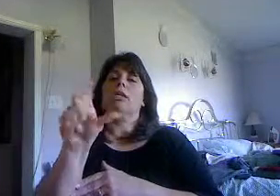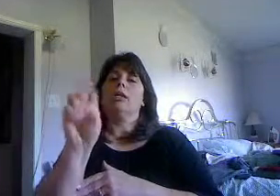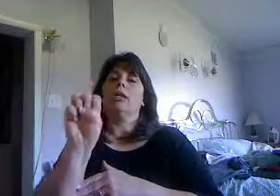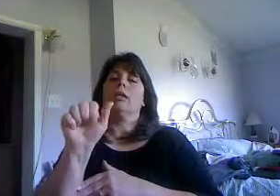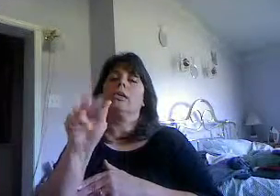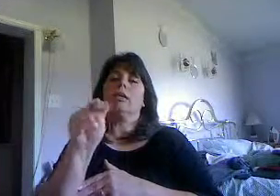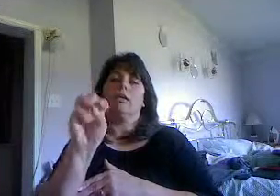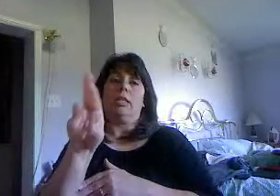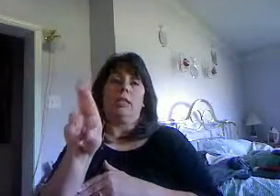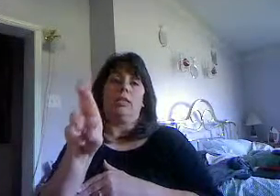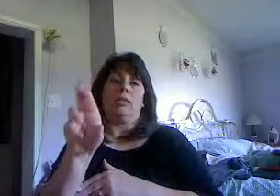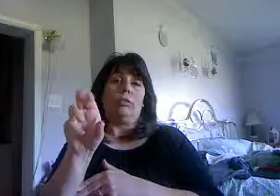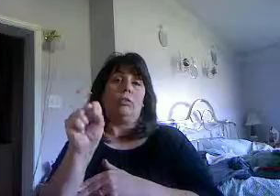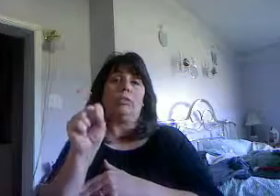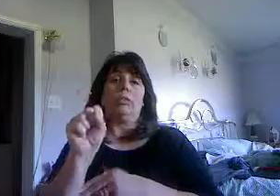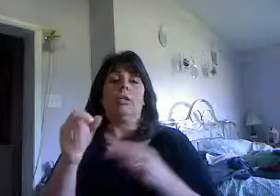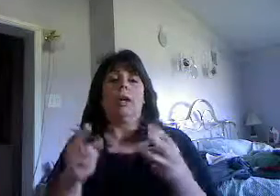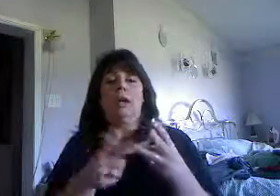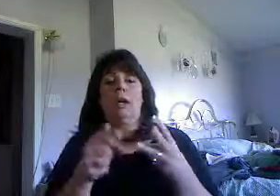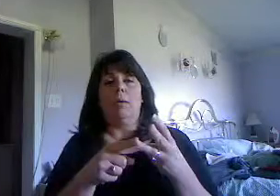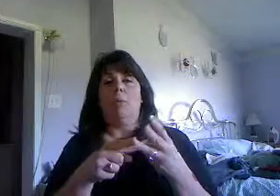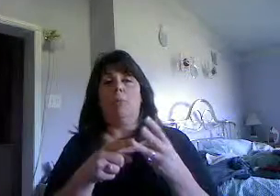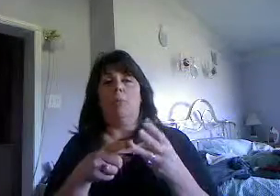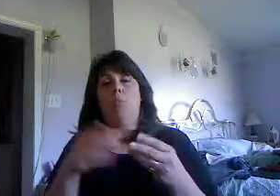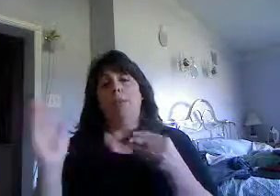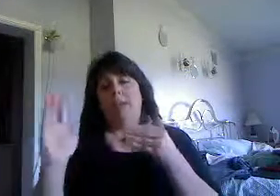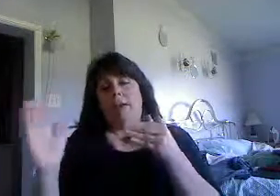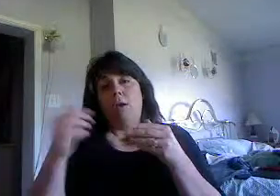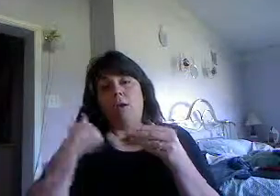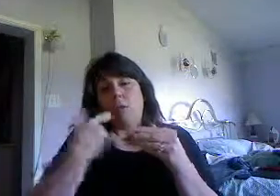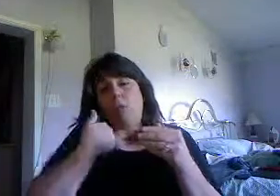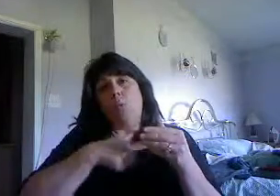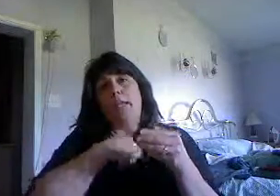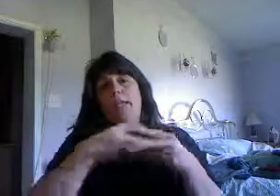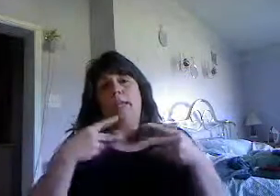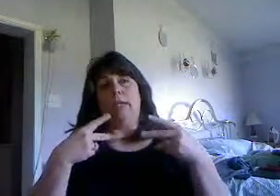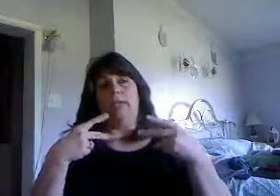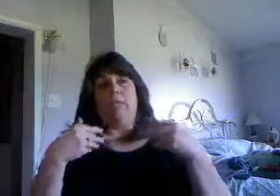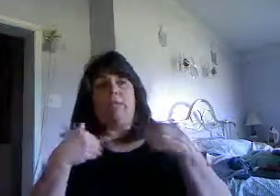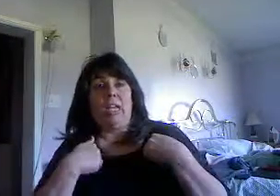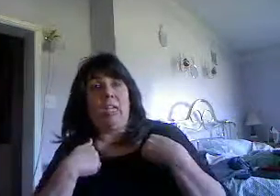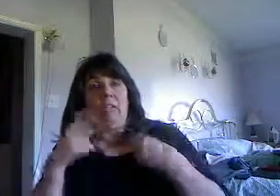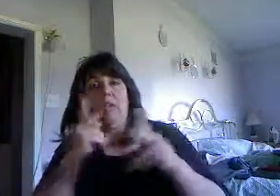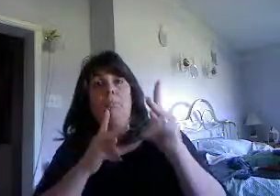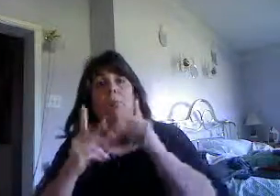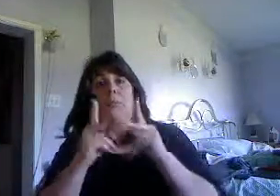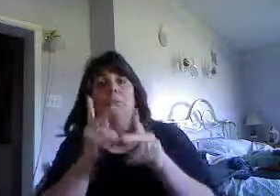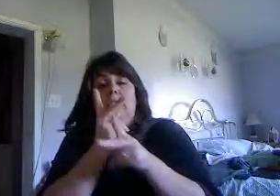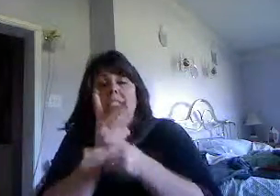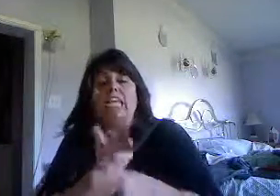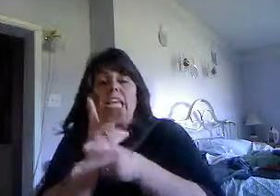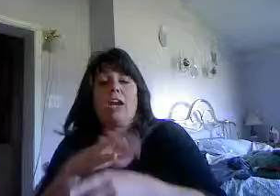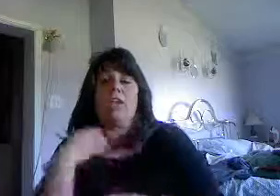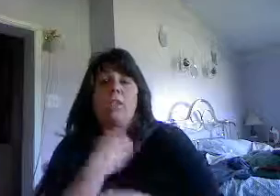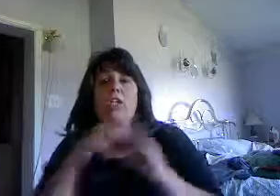The reason these advanced services have moved downtown is because they require intense and frequent